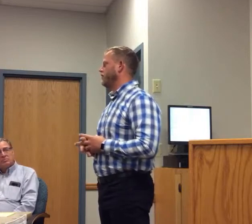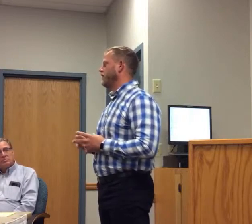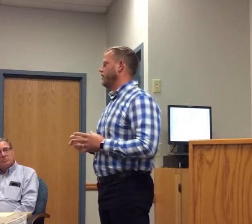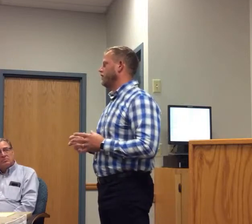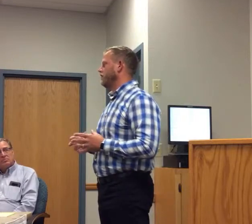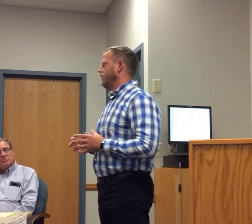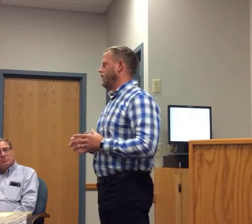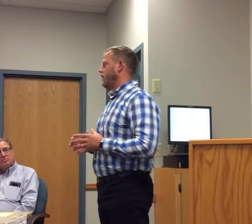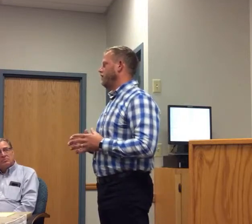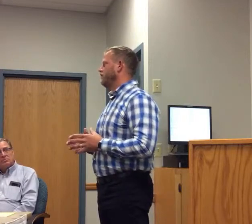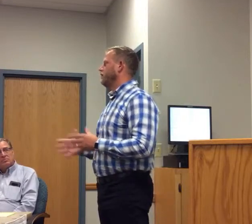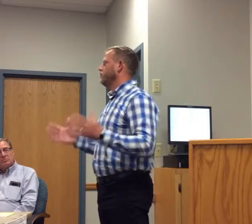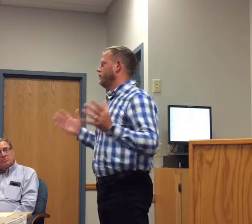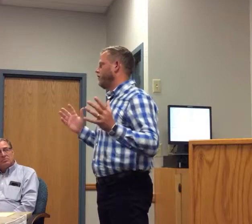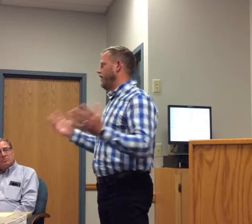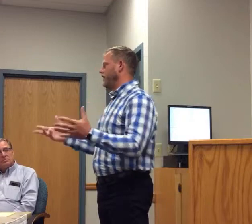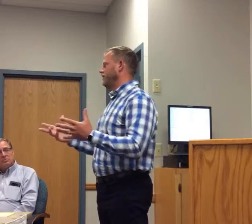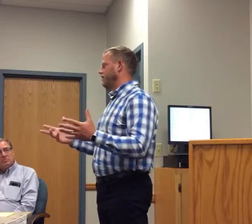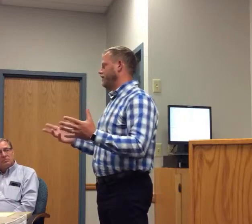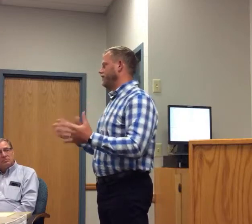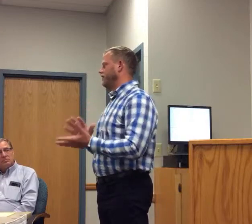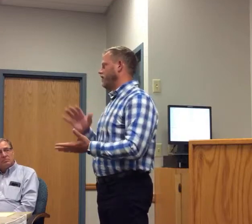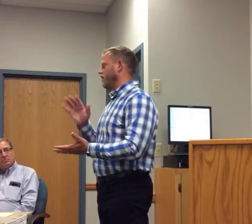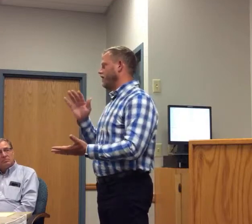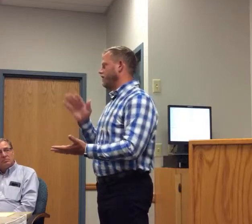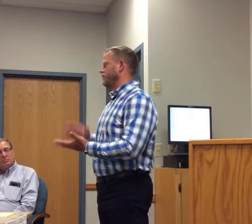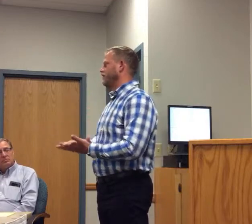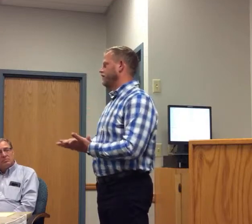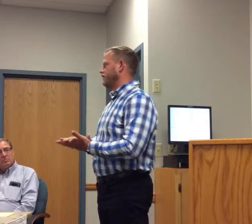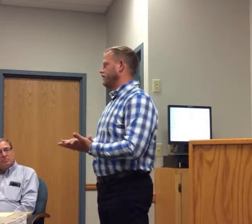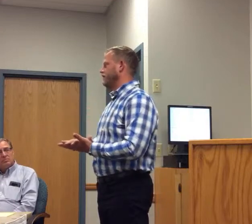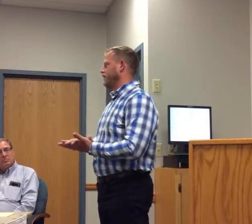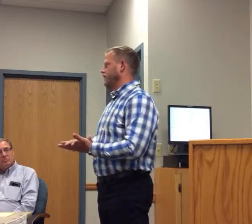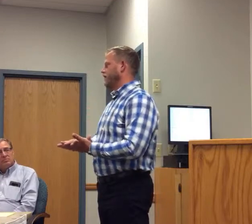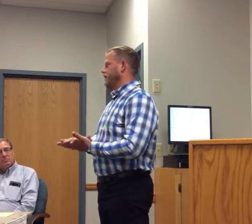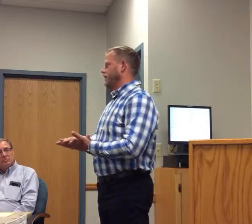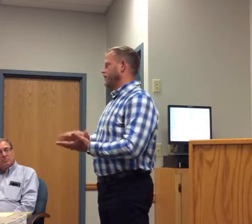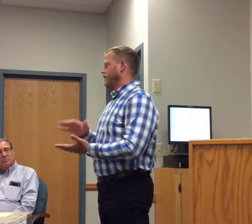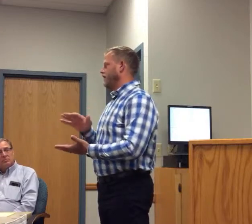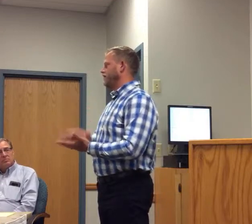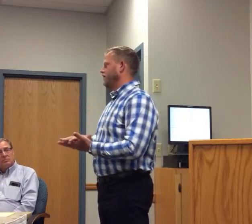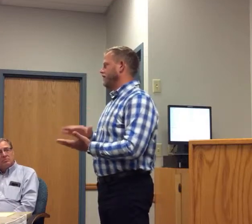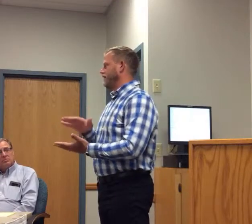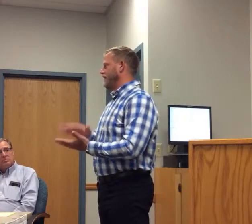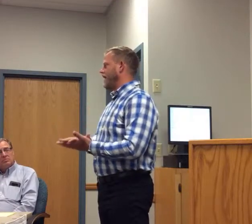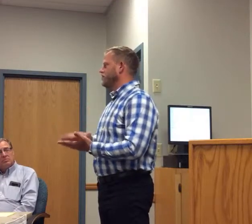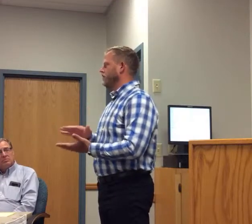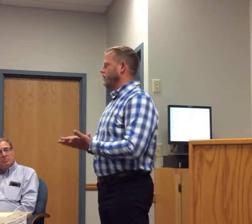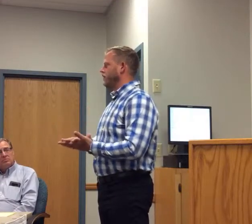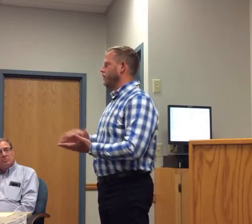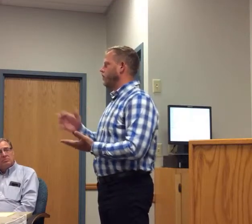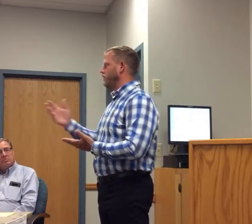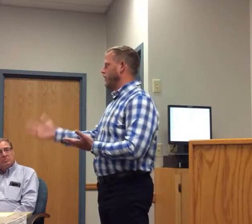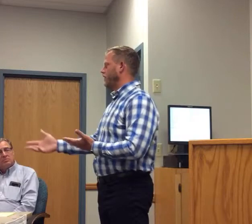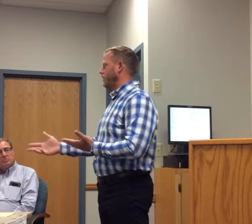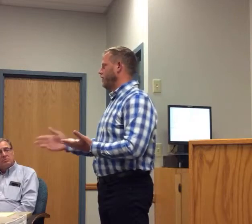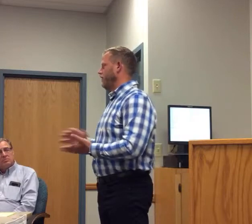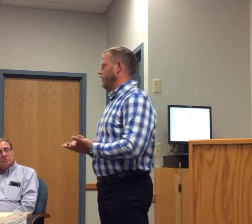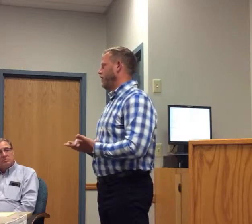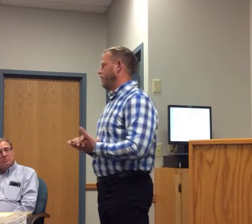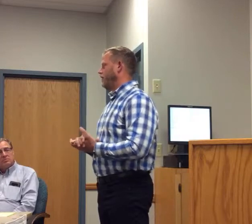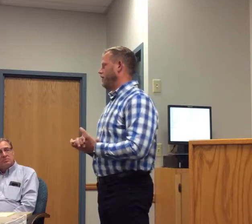going to put together some sort of plan to say, all right, this is the national event that we